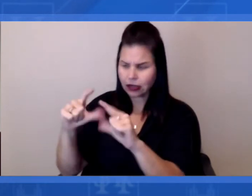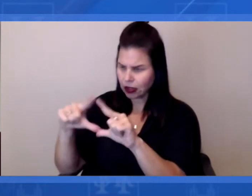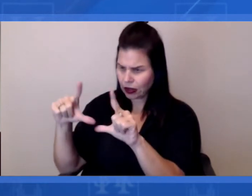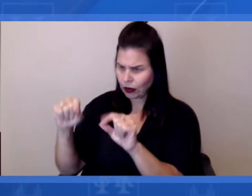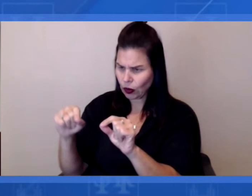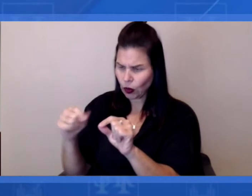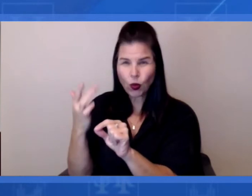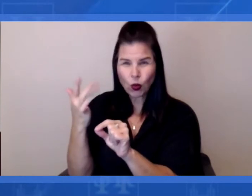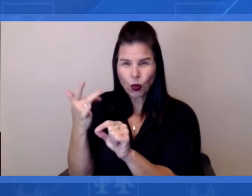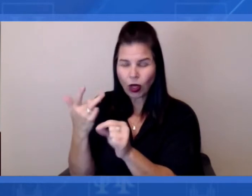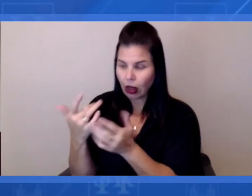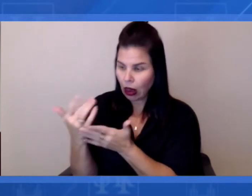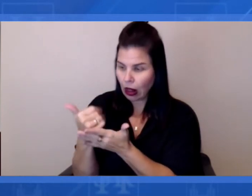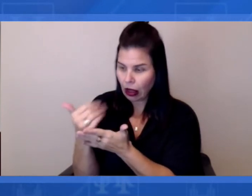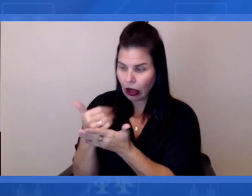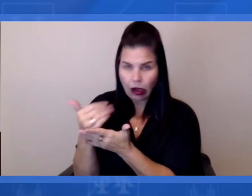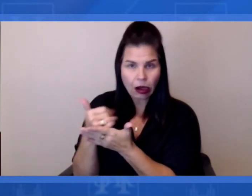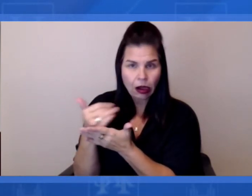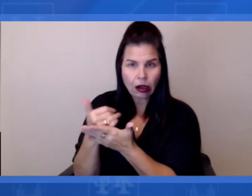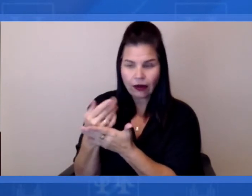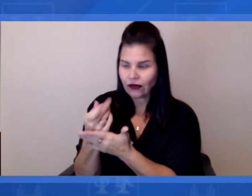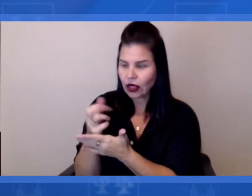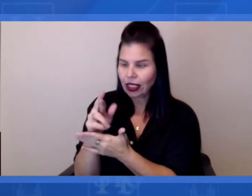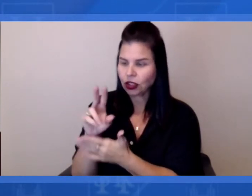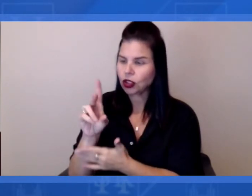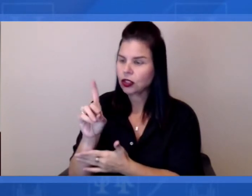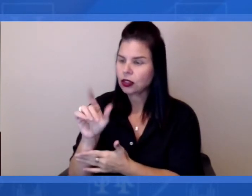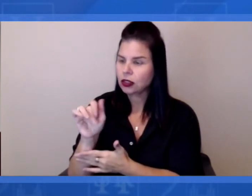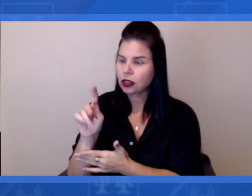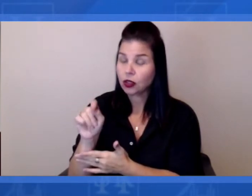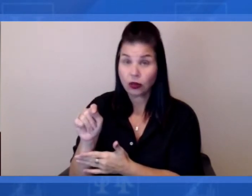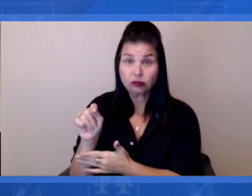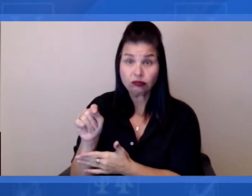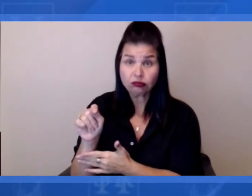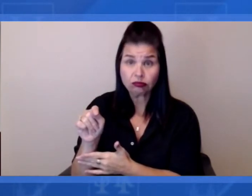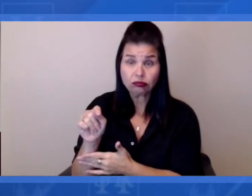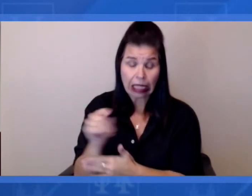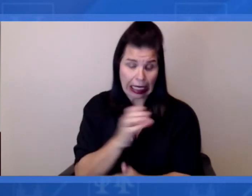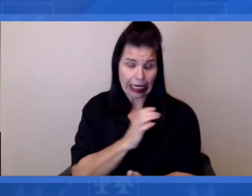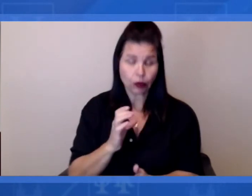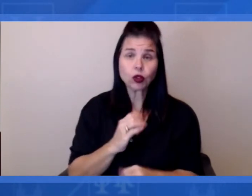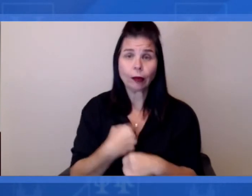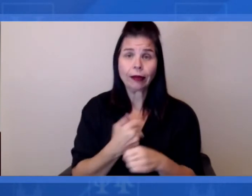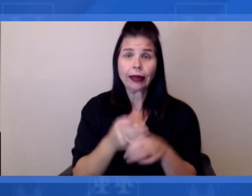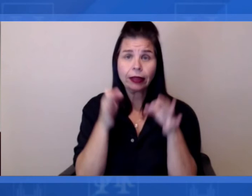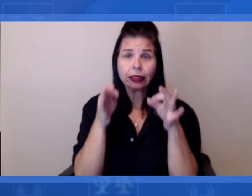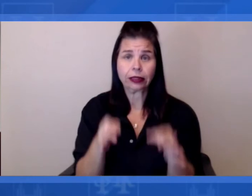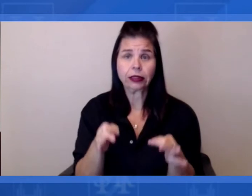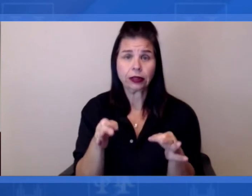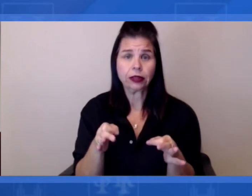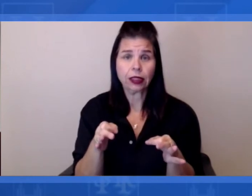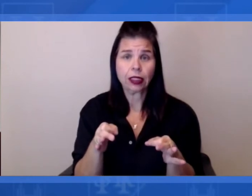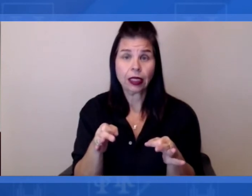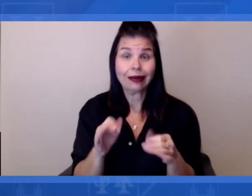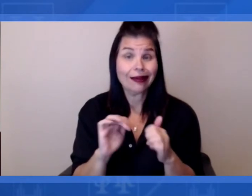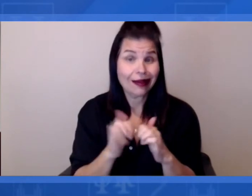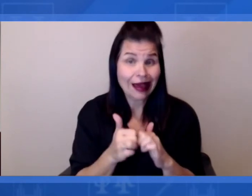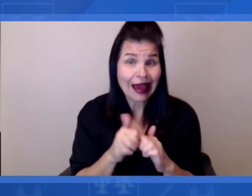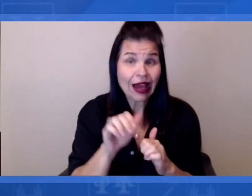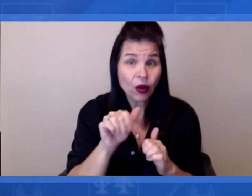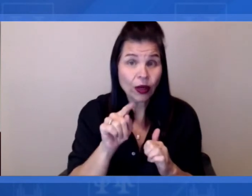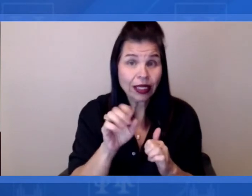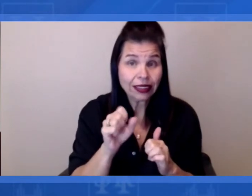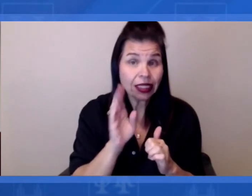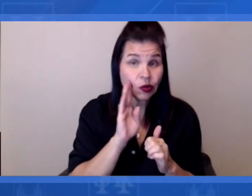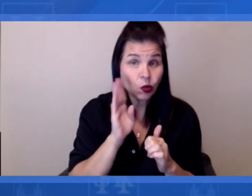the collection of fare on HSR and DARTS was a decision of council and is now how ATS tracks fares